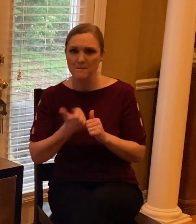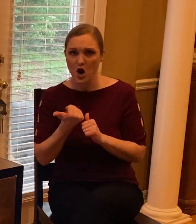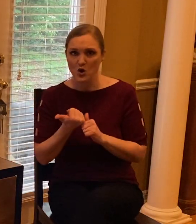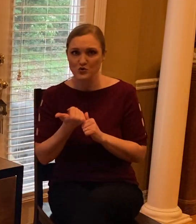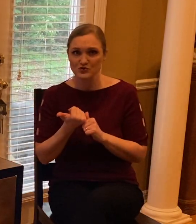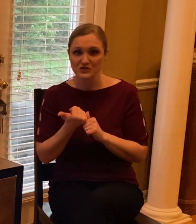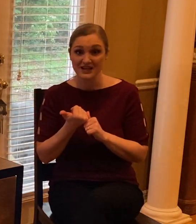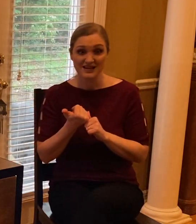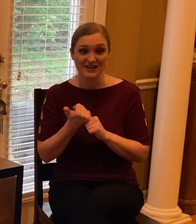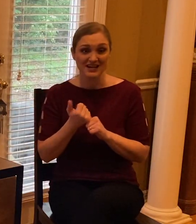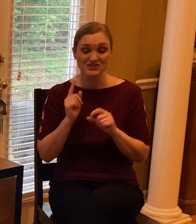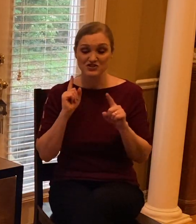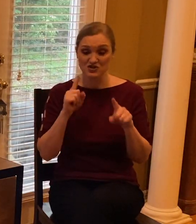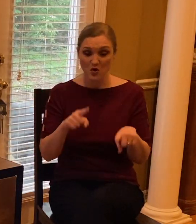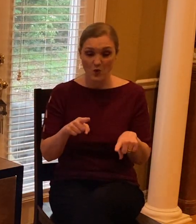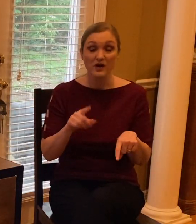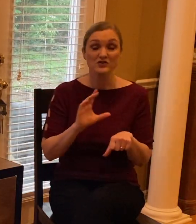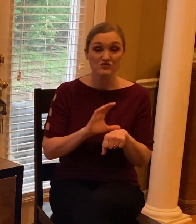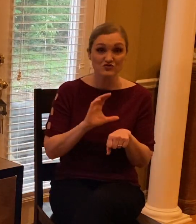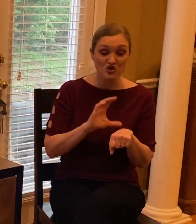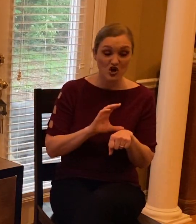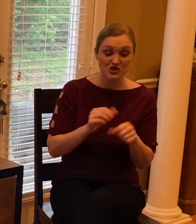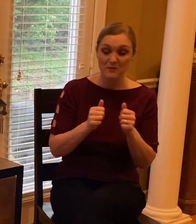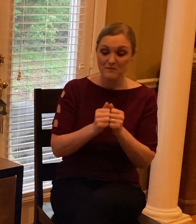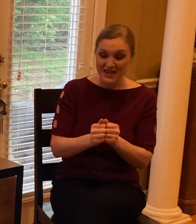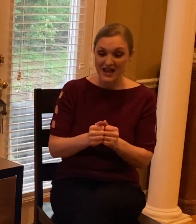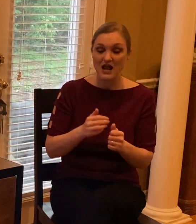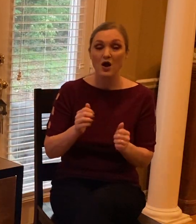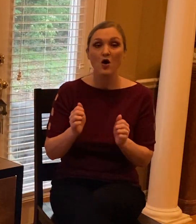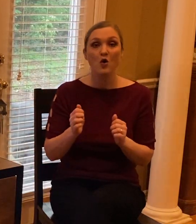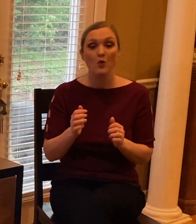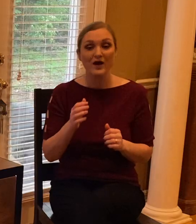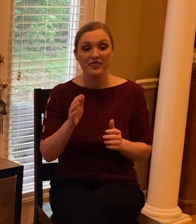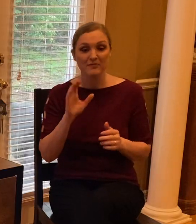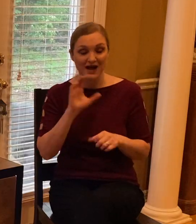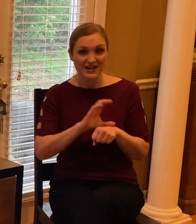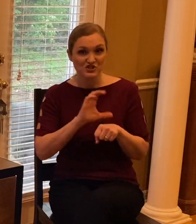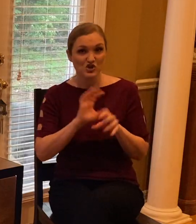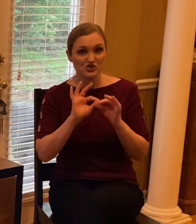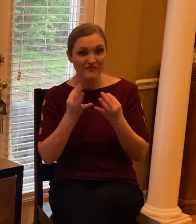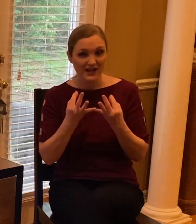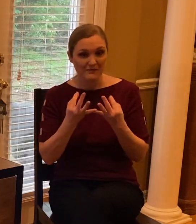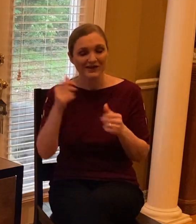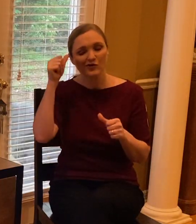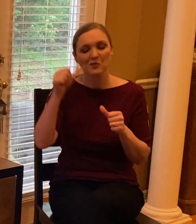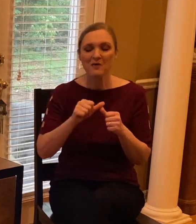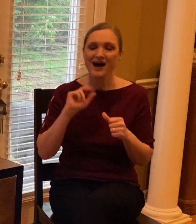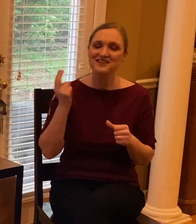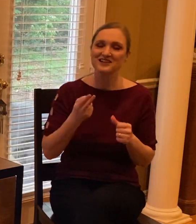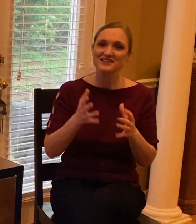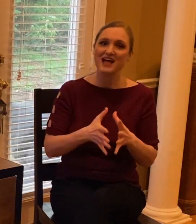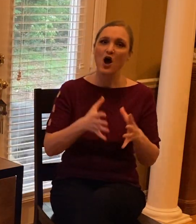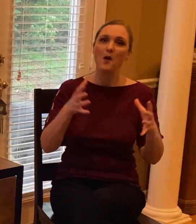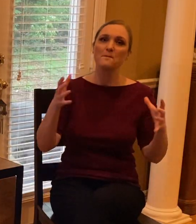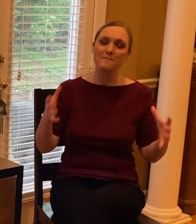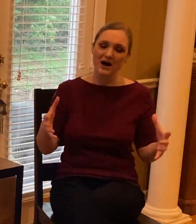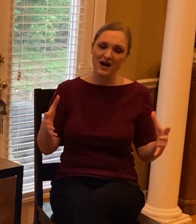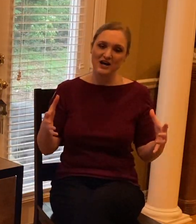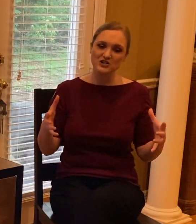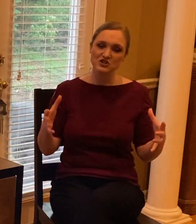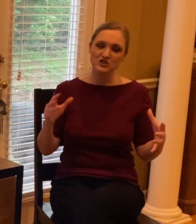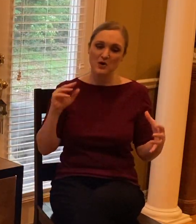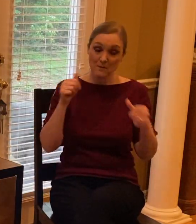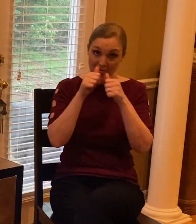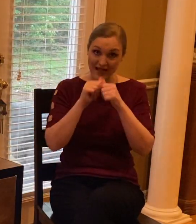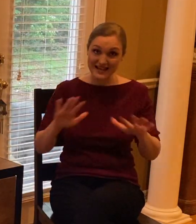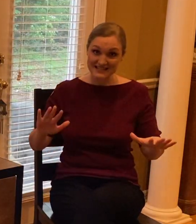is just simply being with my brothers and sisters. It has reminded us of how much we receive and how much we're able